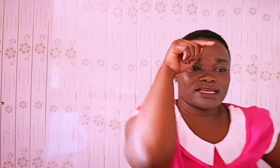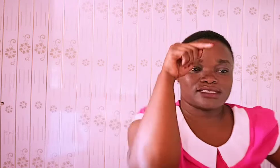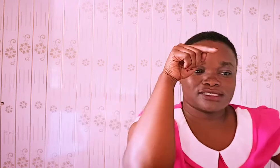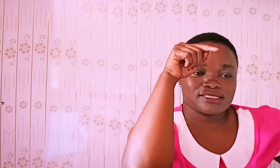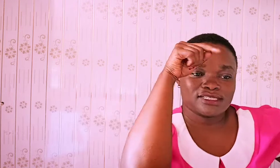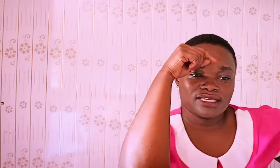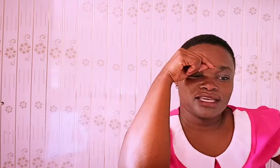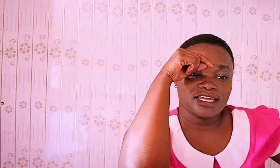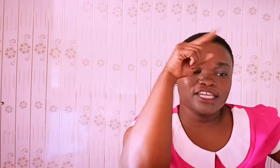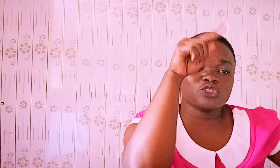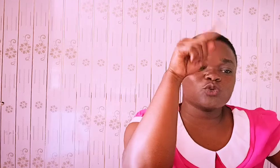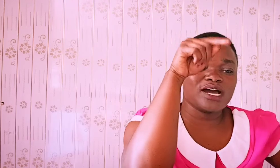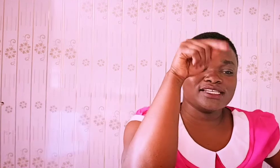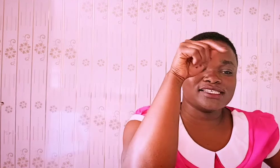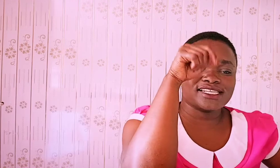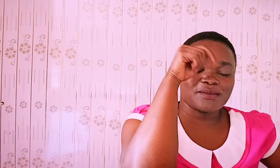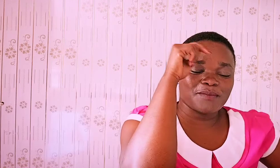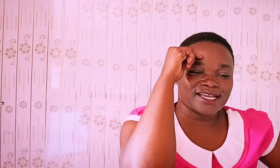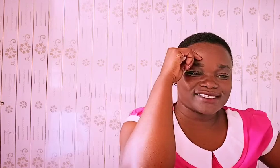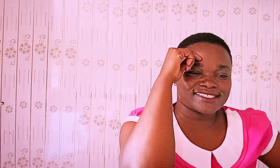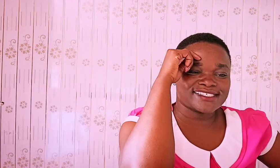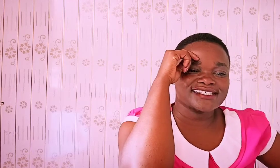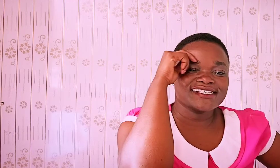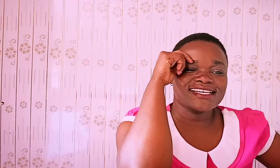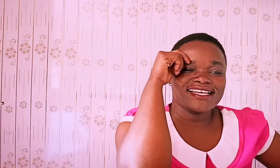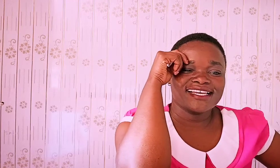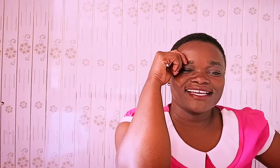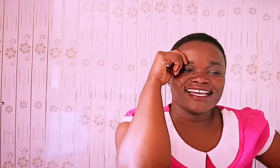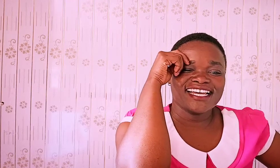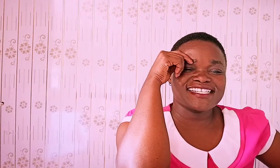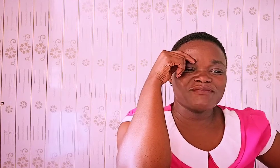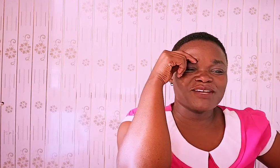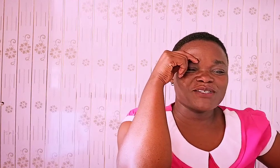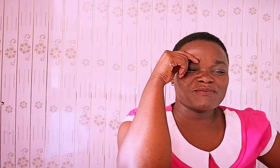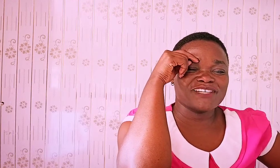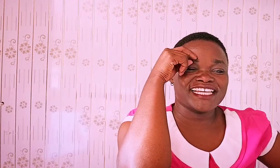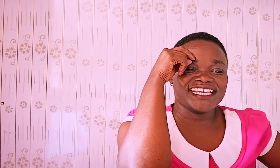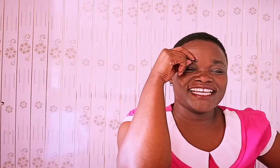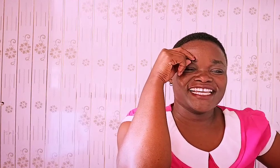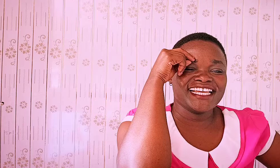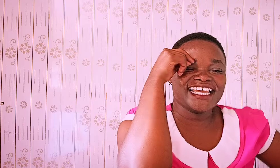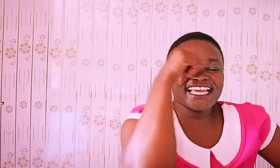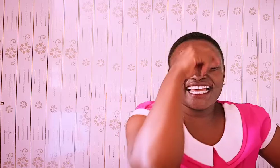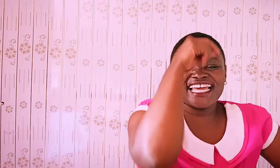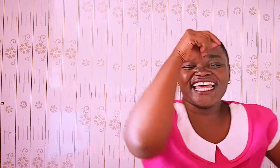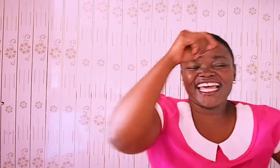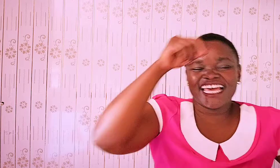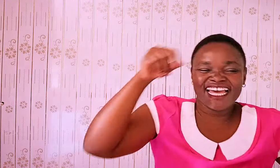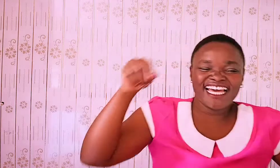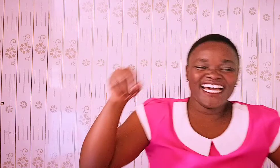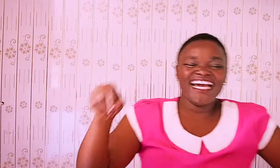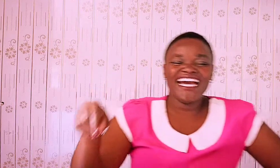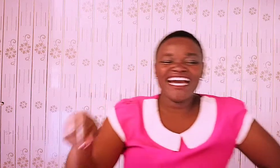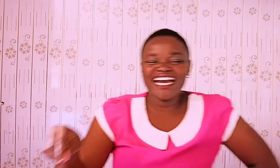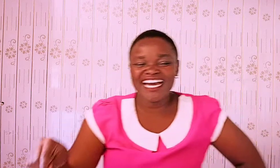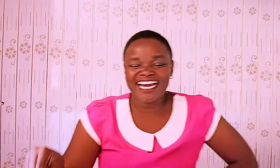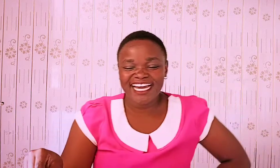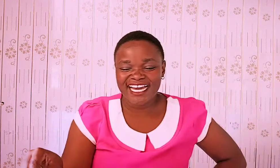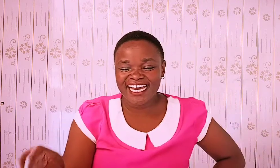marks. Oh, wow. Each word is 3 marks. I'm now speaking. All these for 3